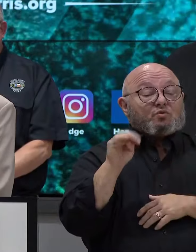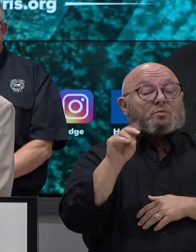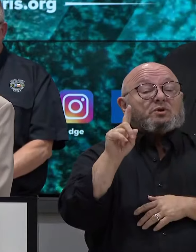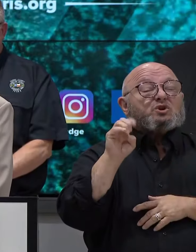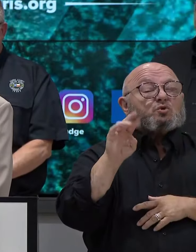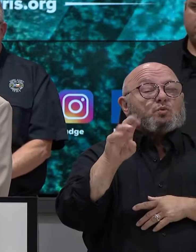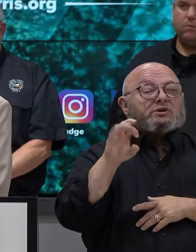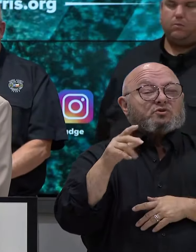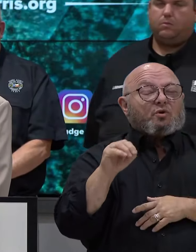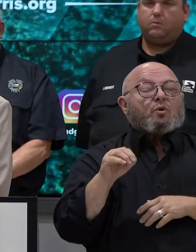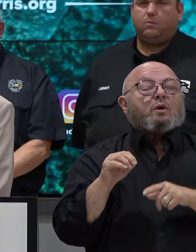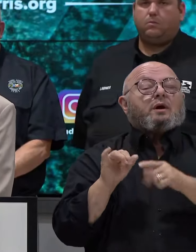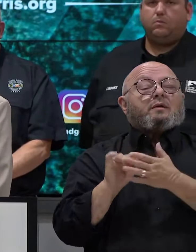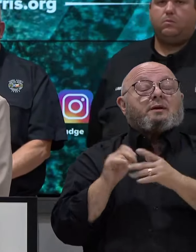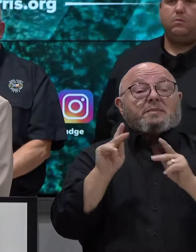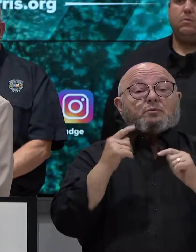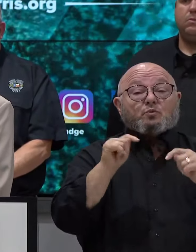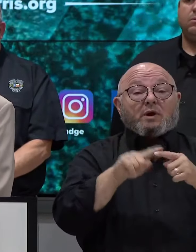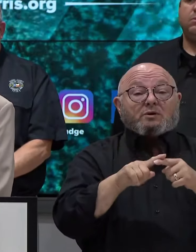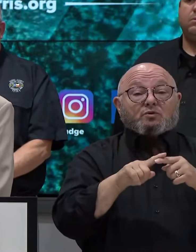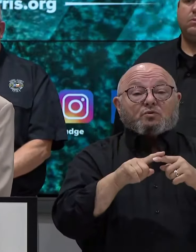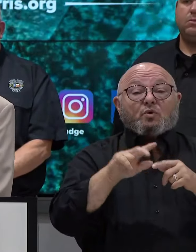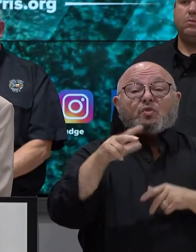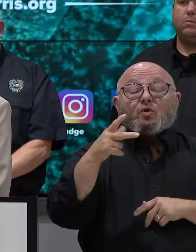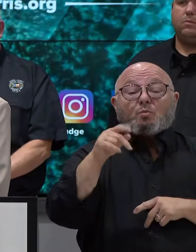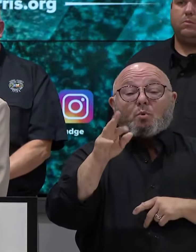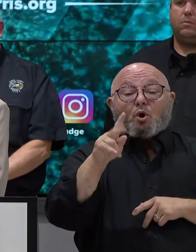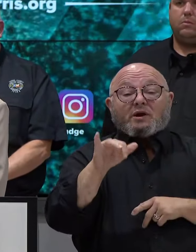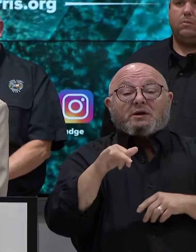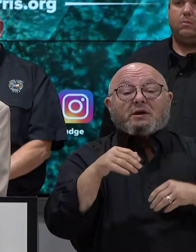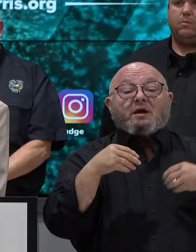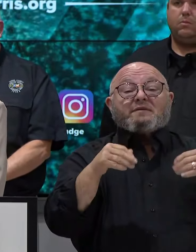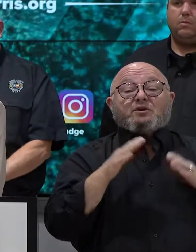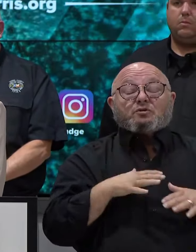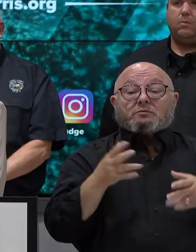to see the map, as well as third parties, vendors that were